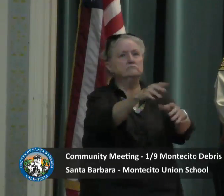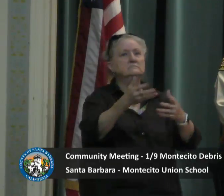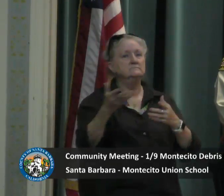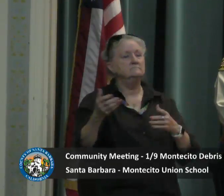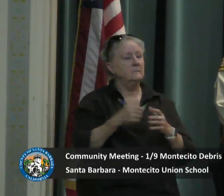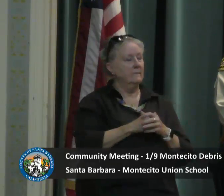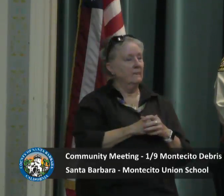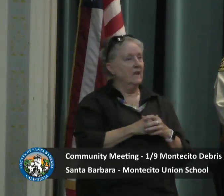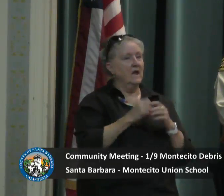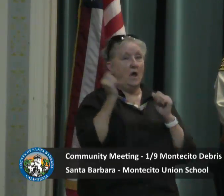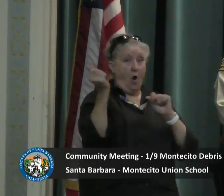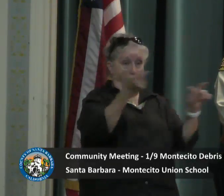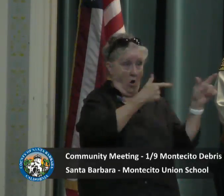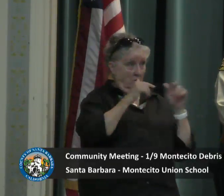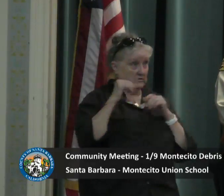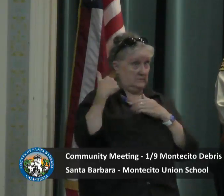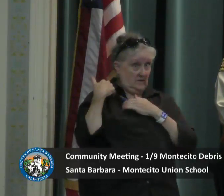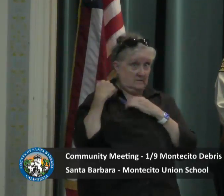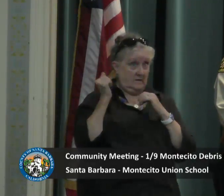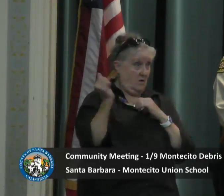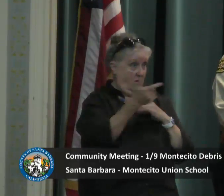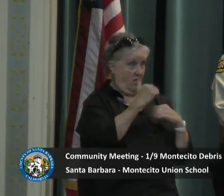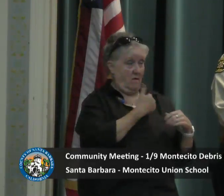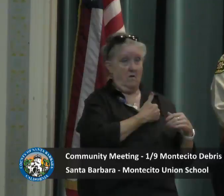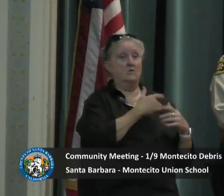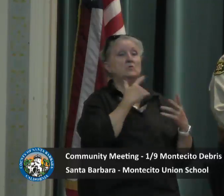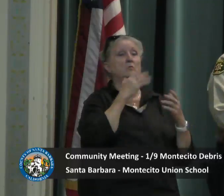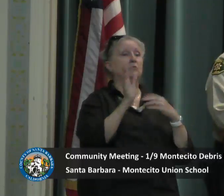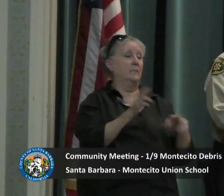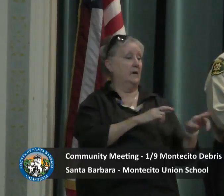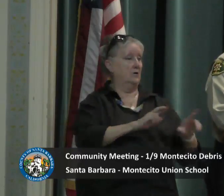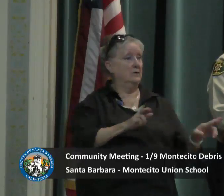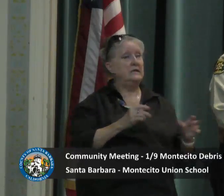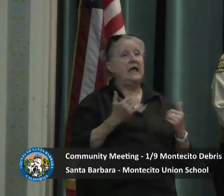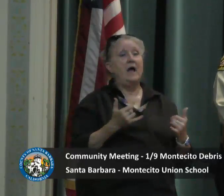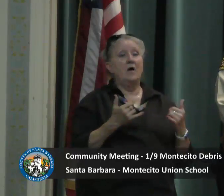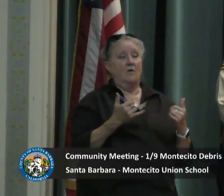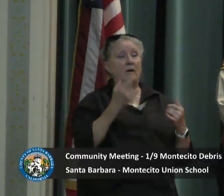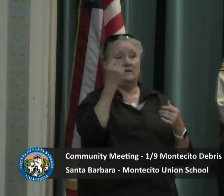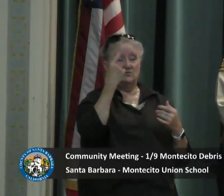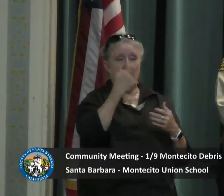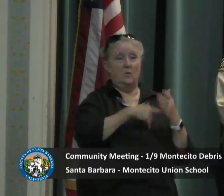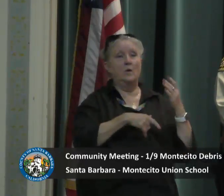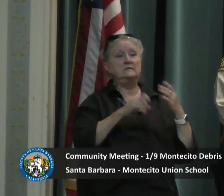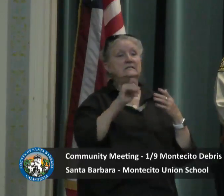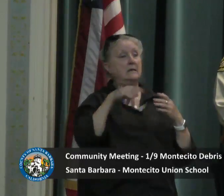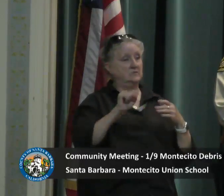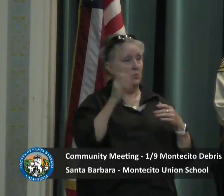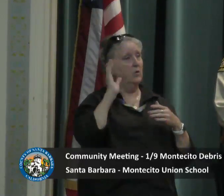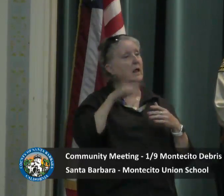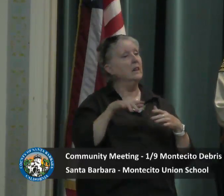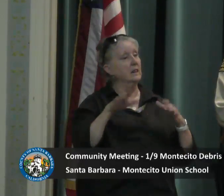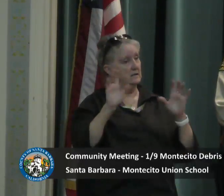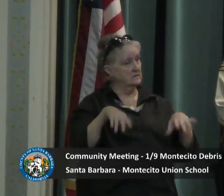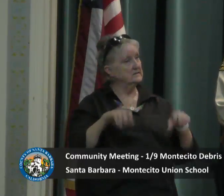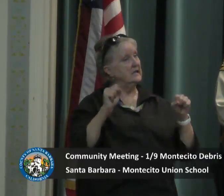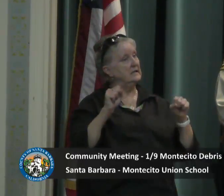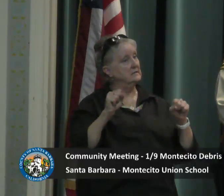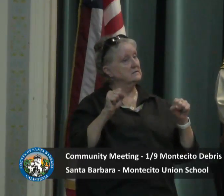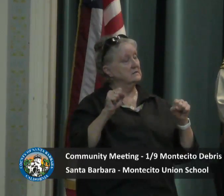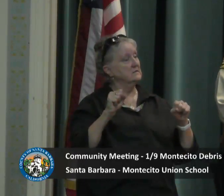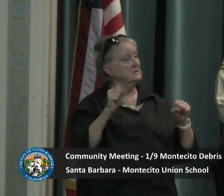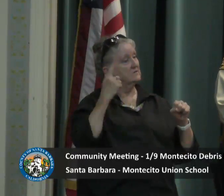responsibility to prepare now by understanding what steps we will take to protect you if a storm